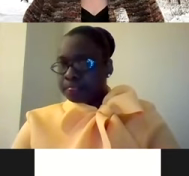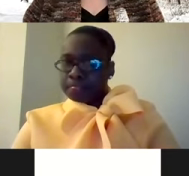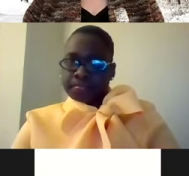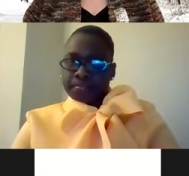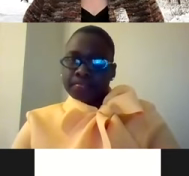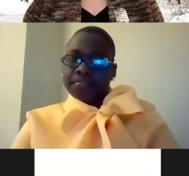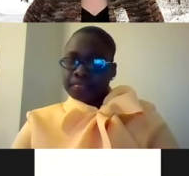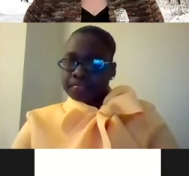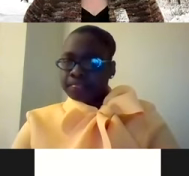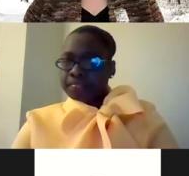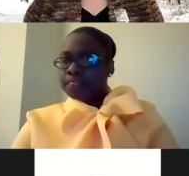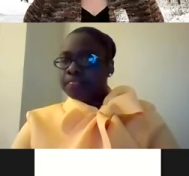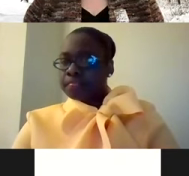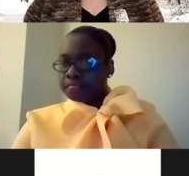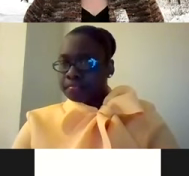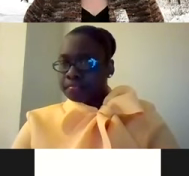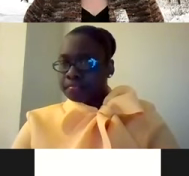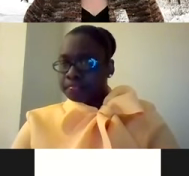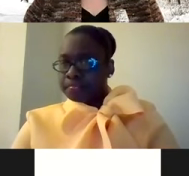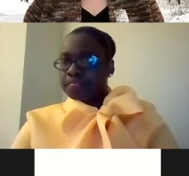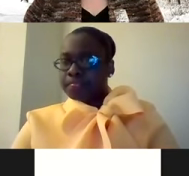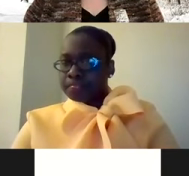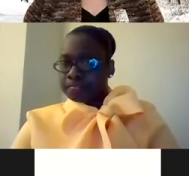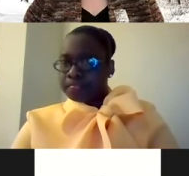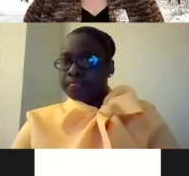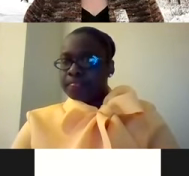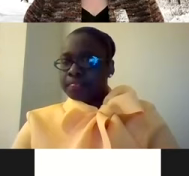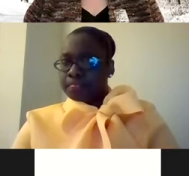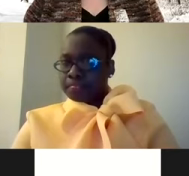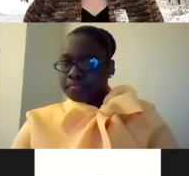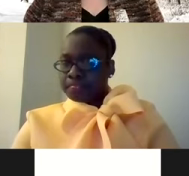No matter how much money you got,